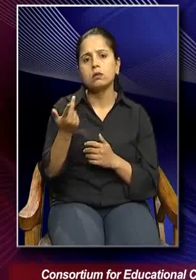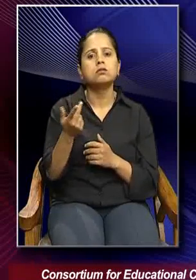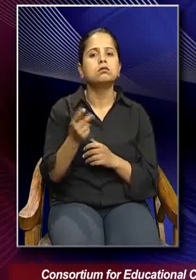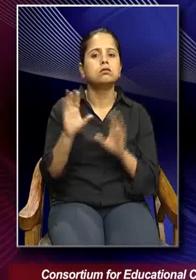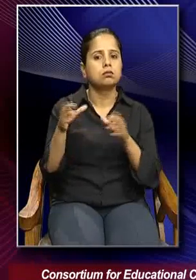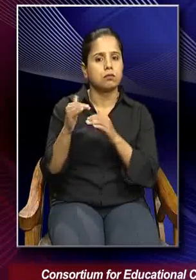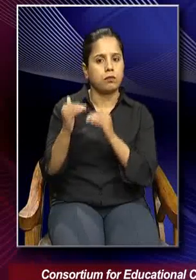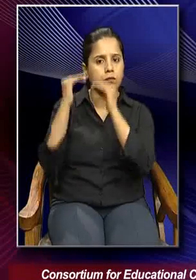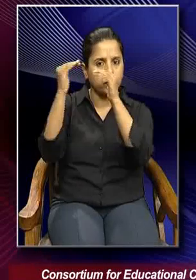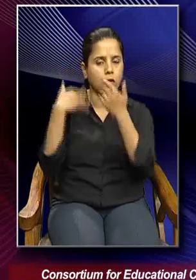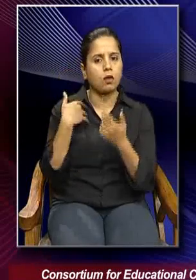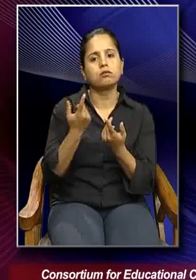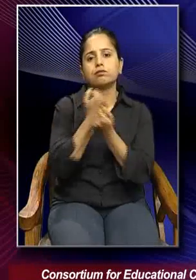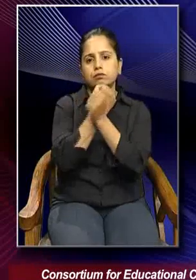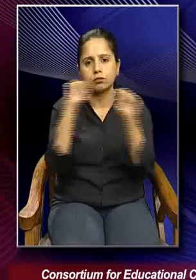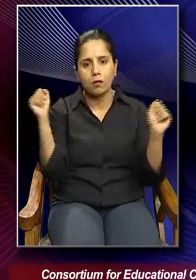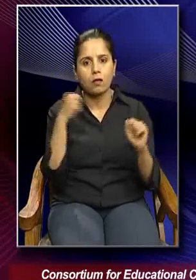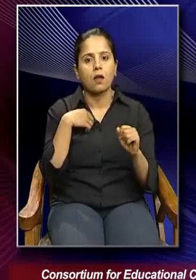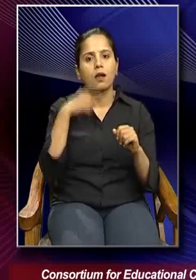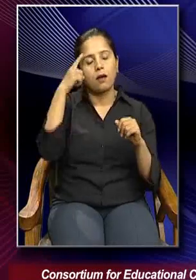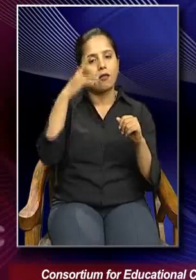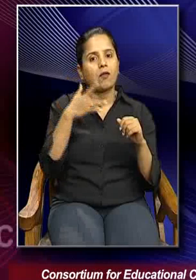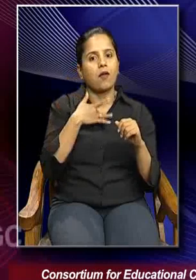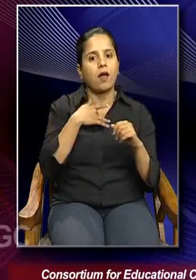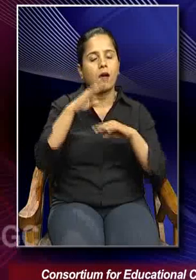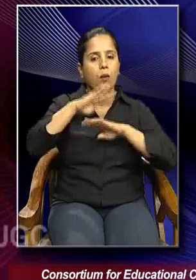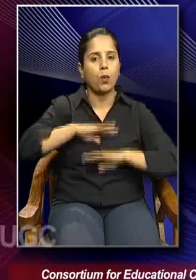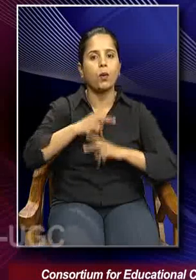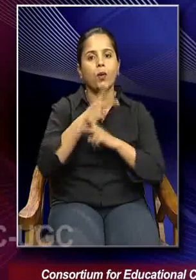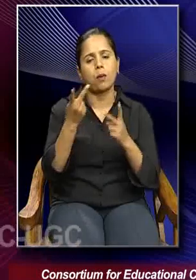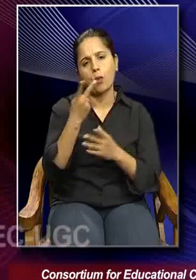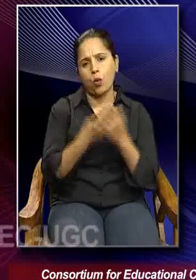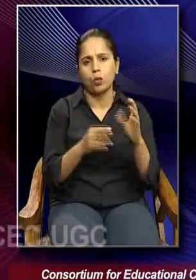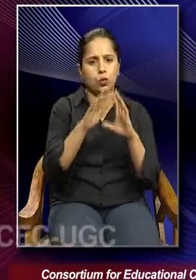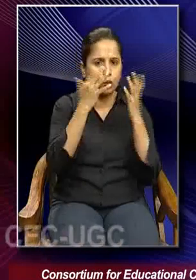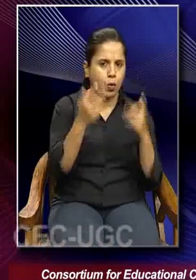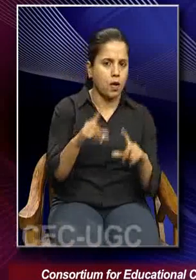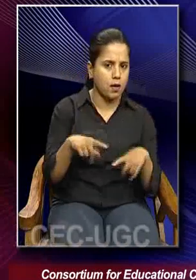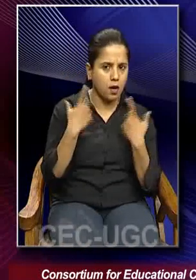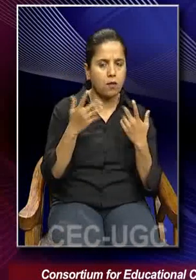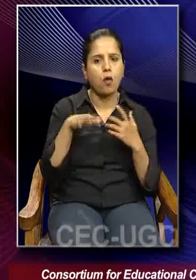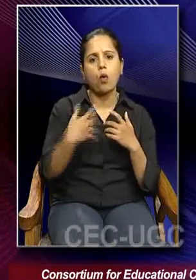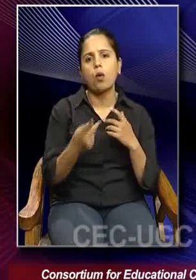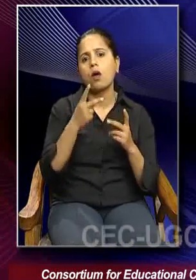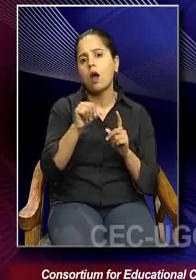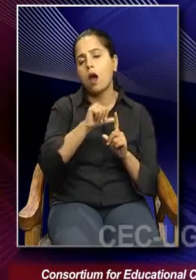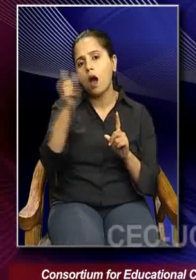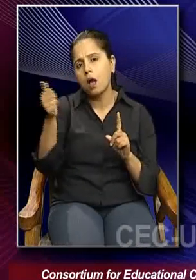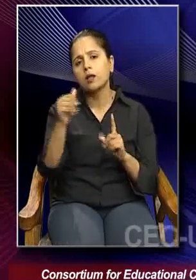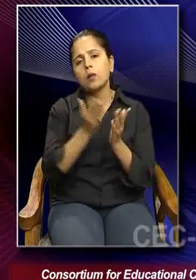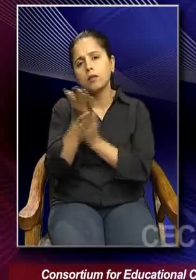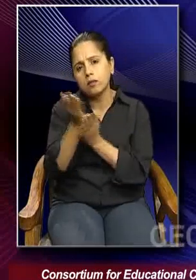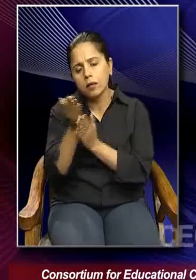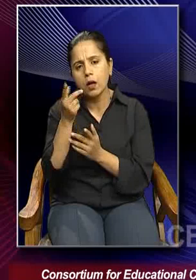say liberation or moksha. So it could be both in the worldly life or in the transcendental sense.